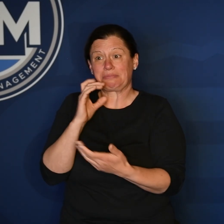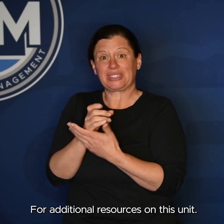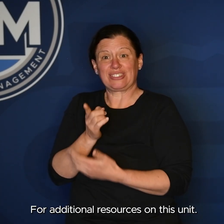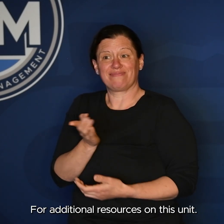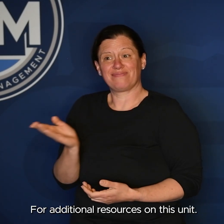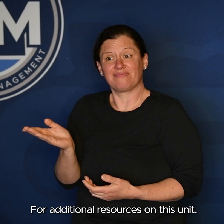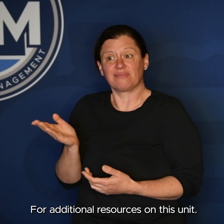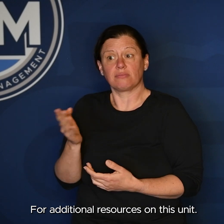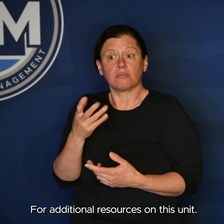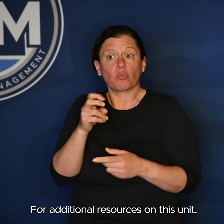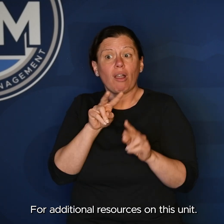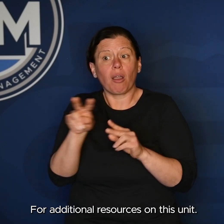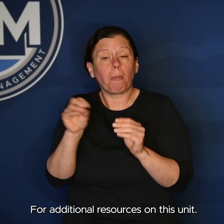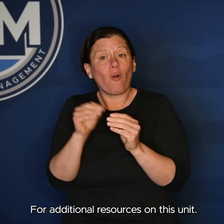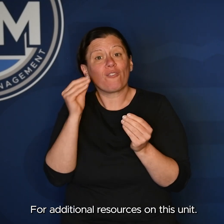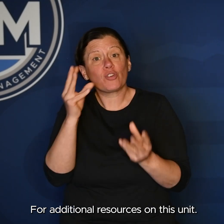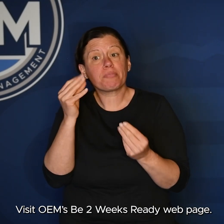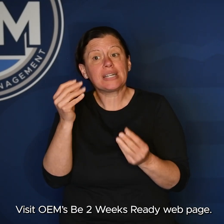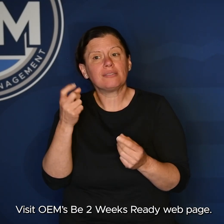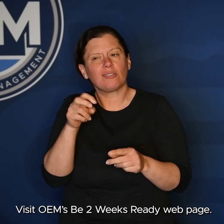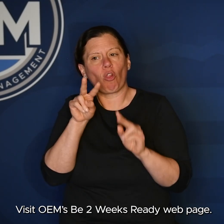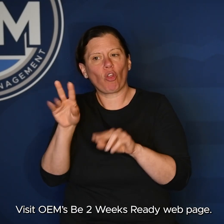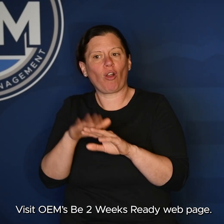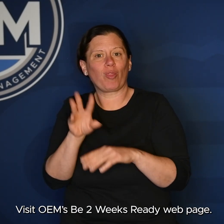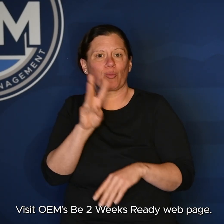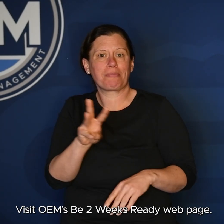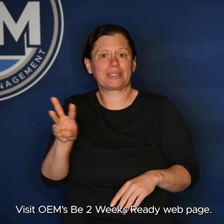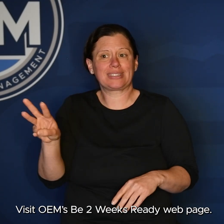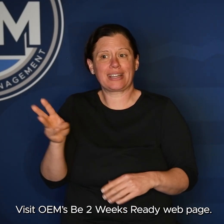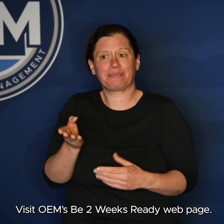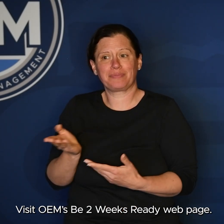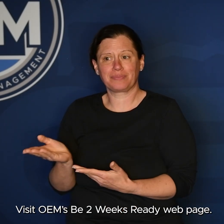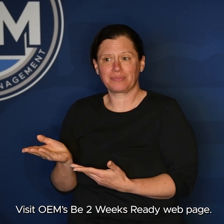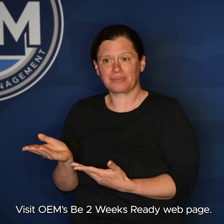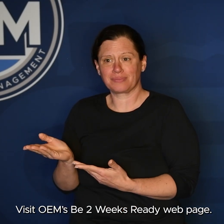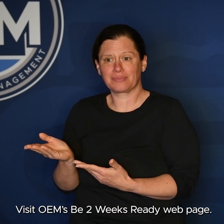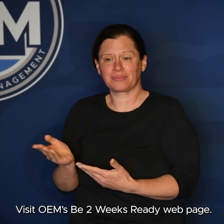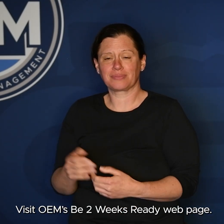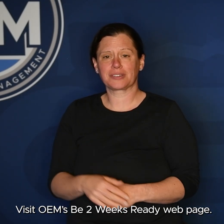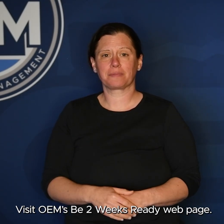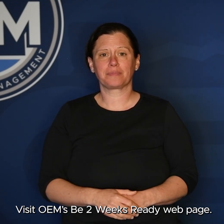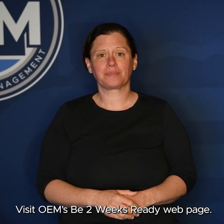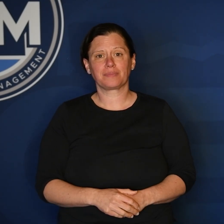For additional resources on this unit, visit OEM's B2WR Ready webpage.